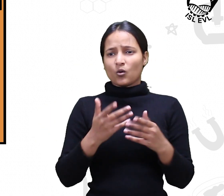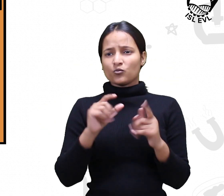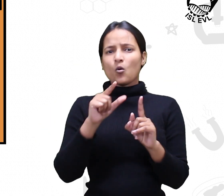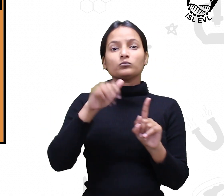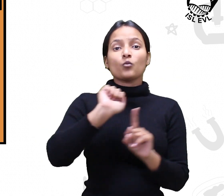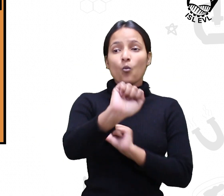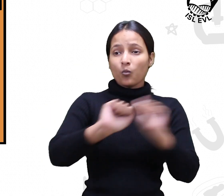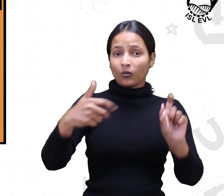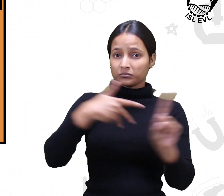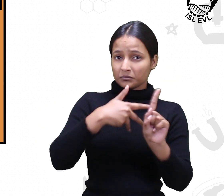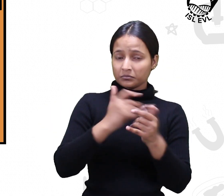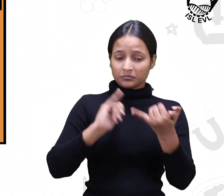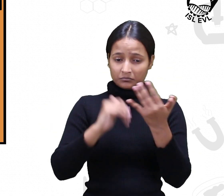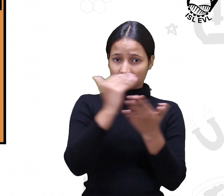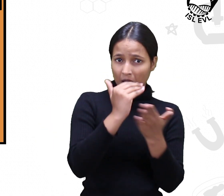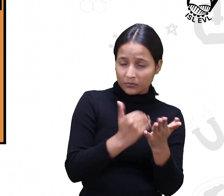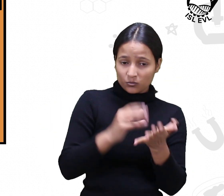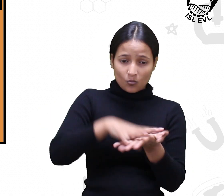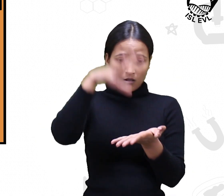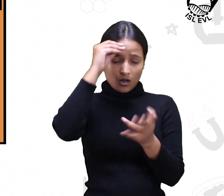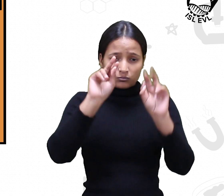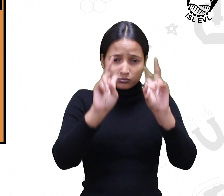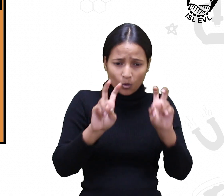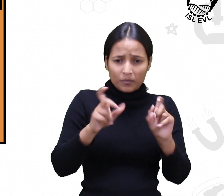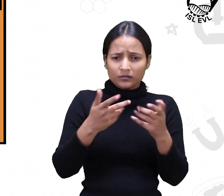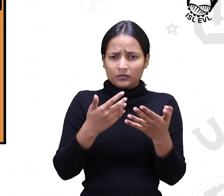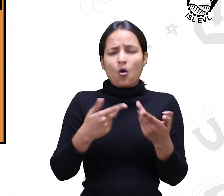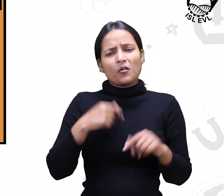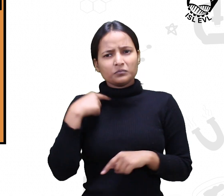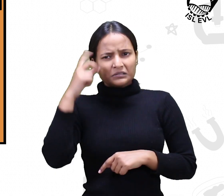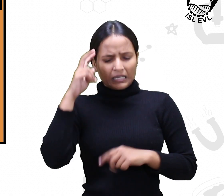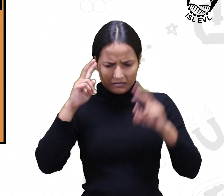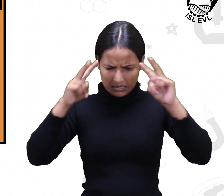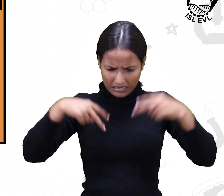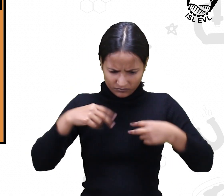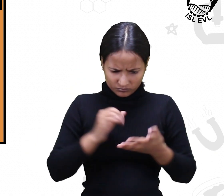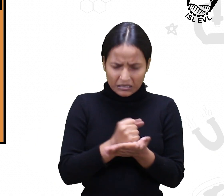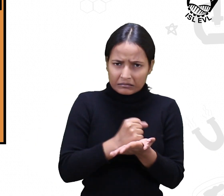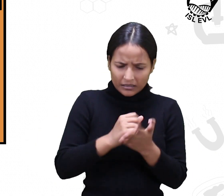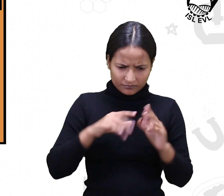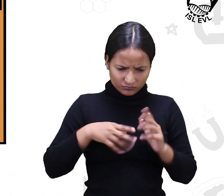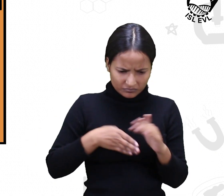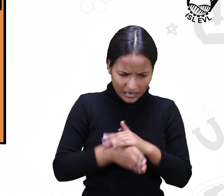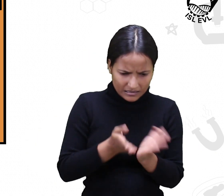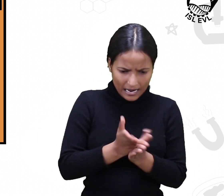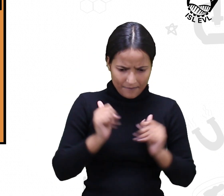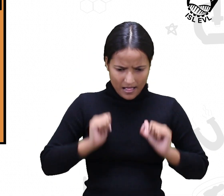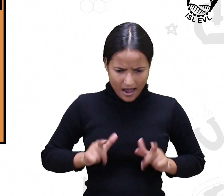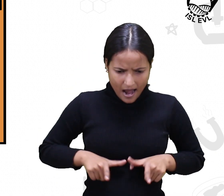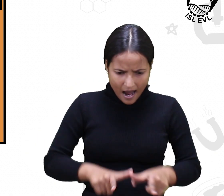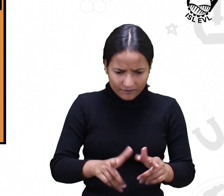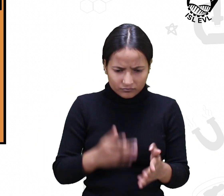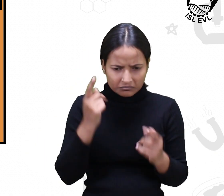and, major life changes. You start to wonder with every rejection that, am I not good enough? Maybe this is not